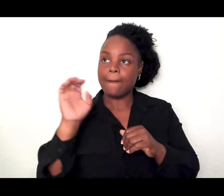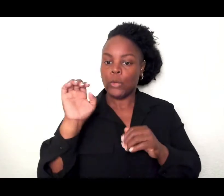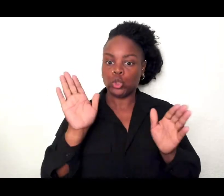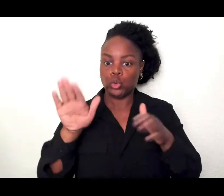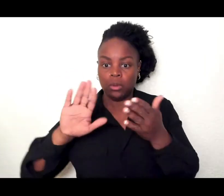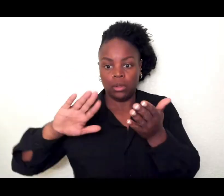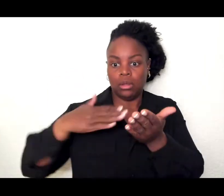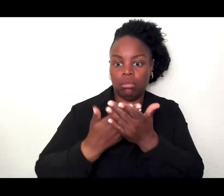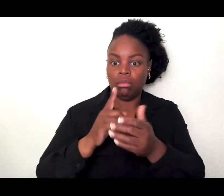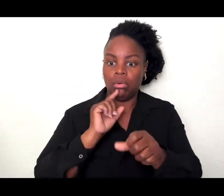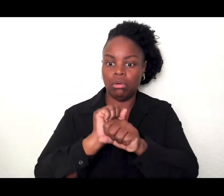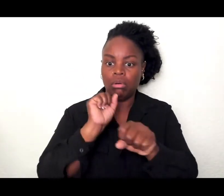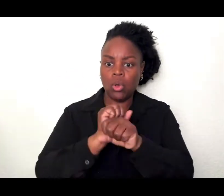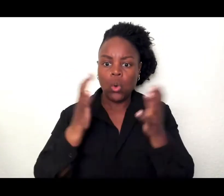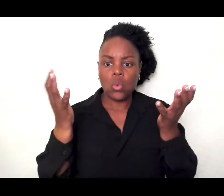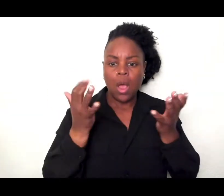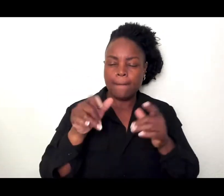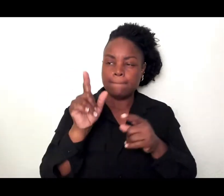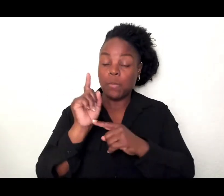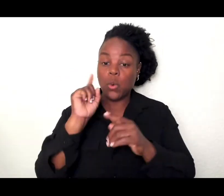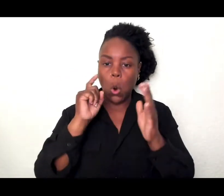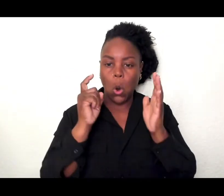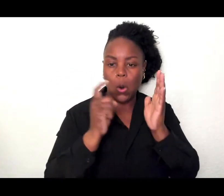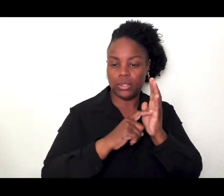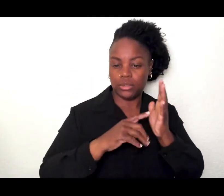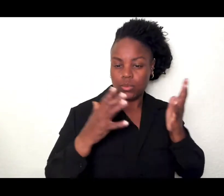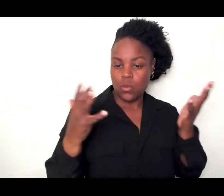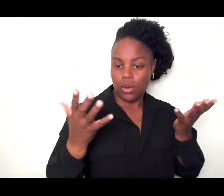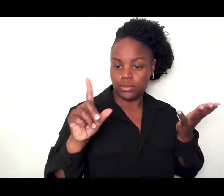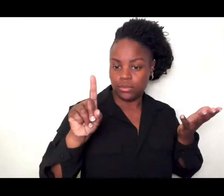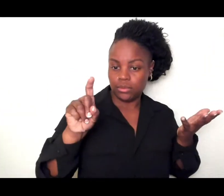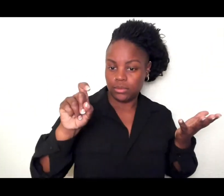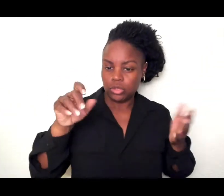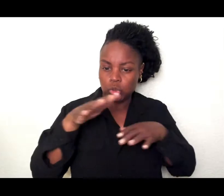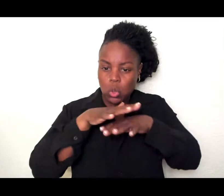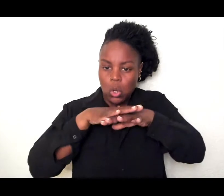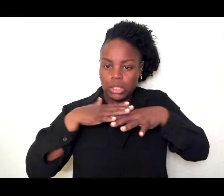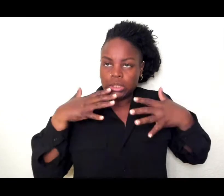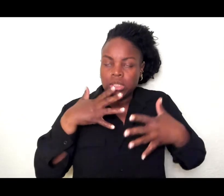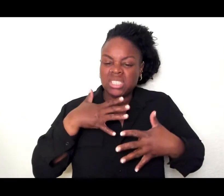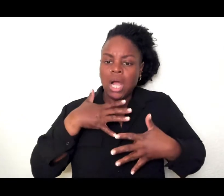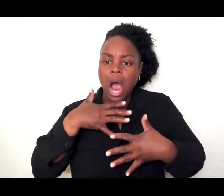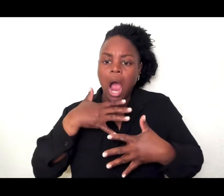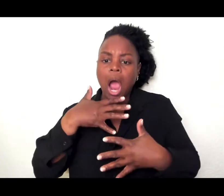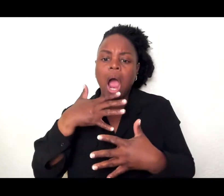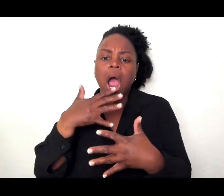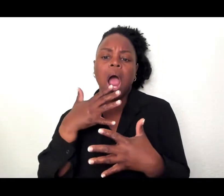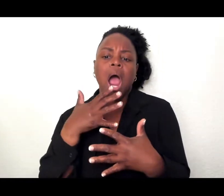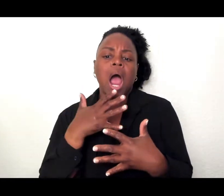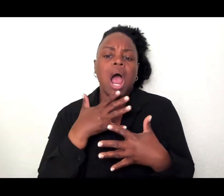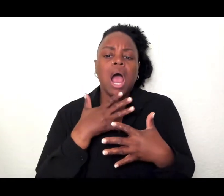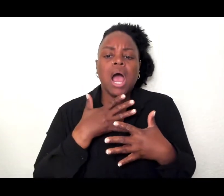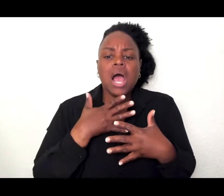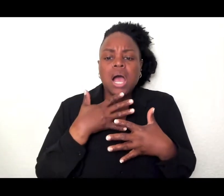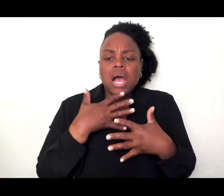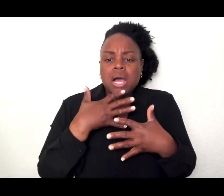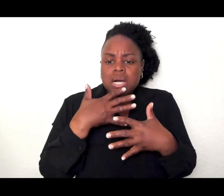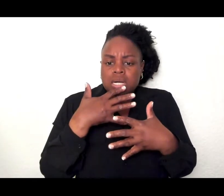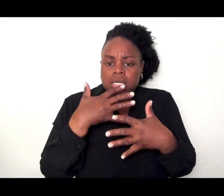kind that will land you in the emergency room at a moment's notice? Or does the slow terror of